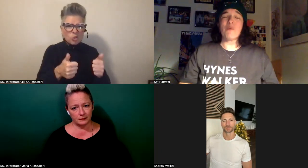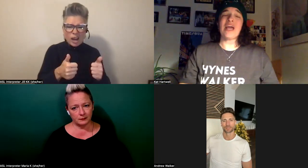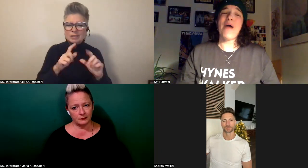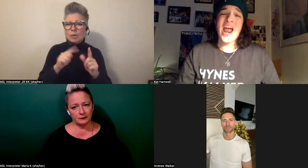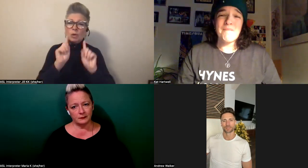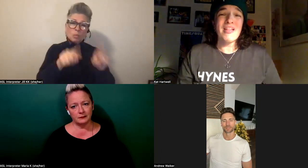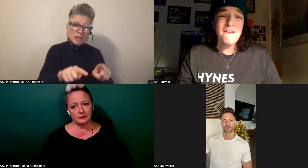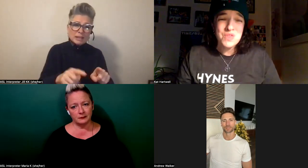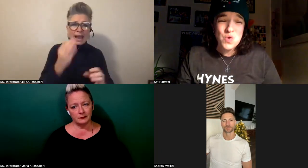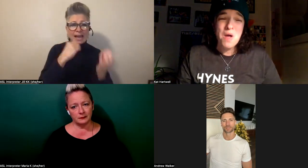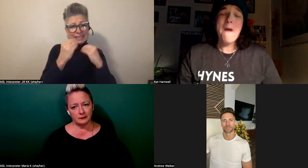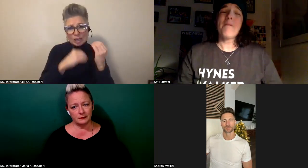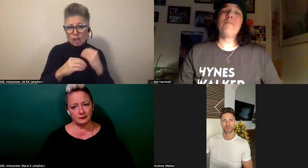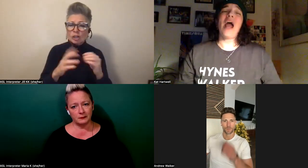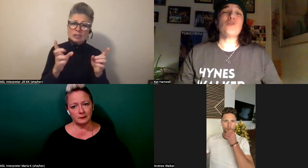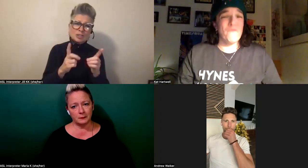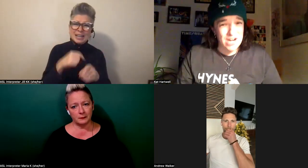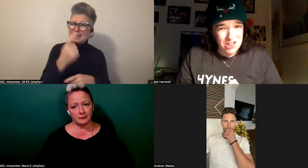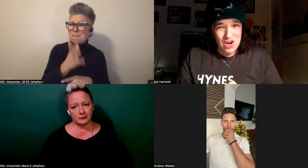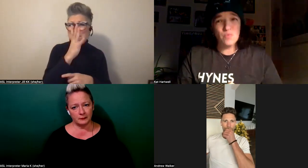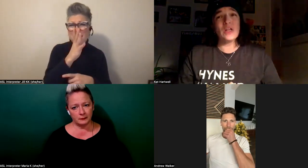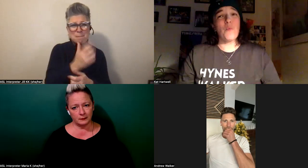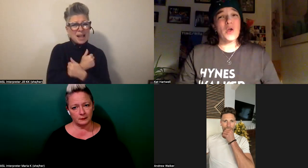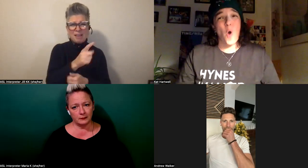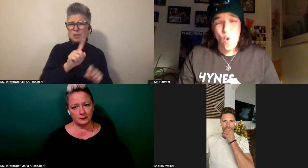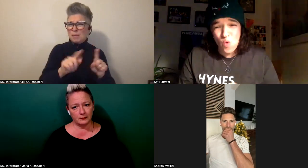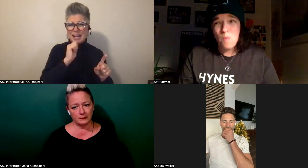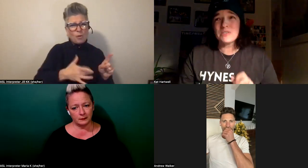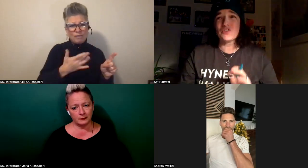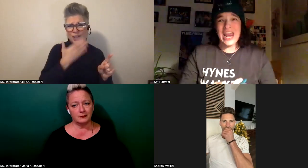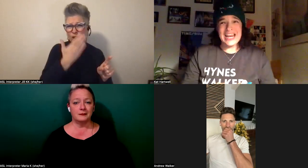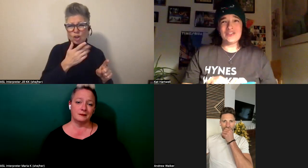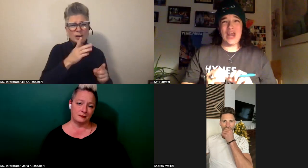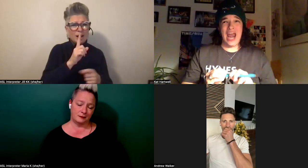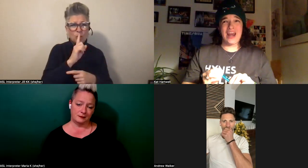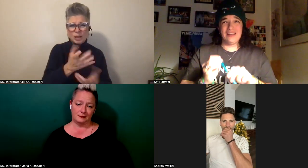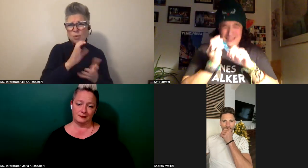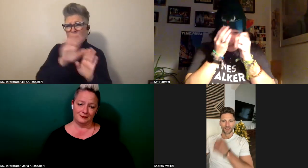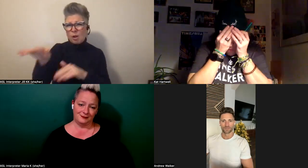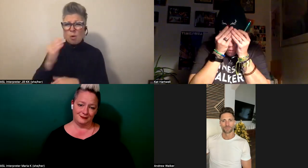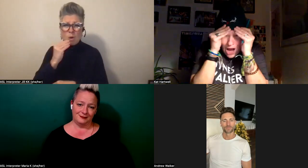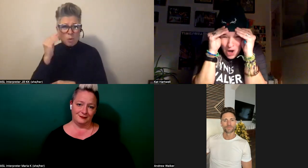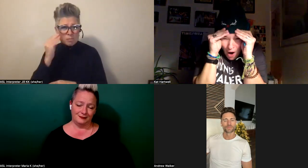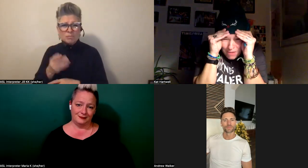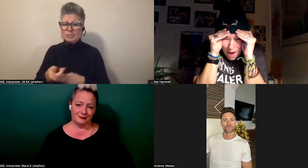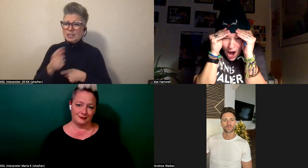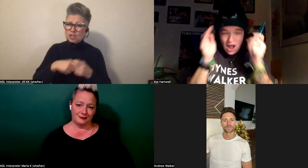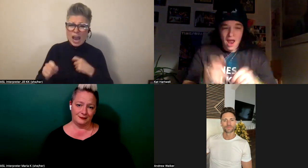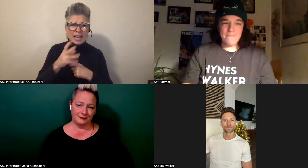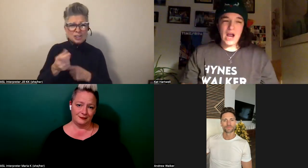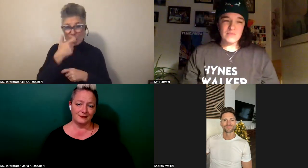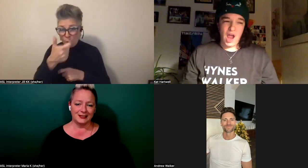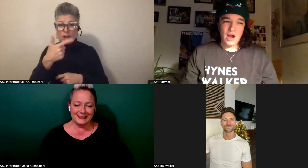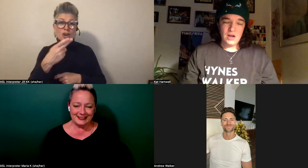dessert. I was like, Mom, I love you, but I don't feel good. I really want to go home, change, and watch